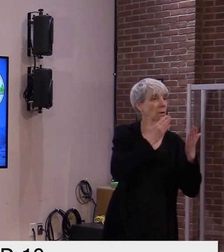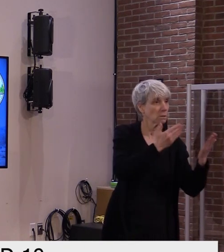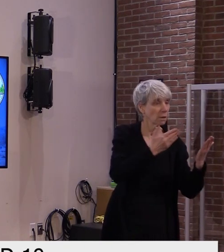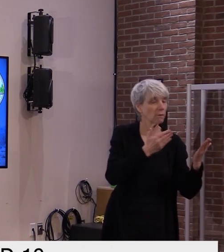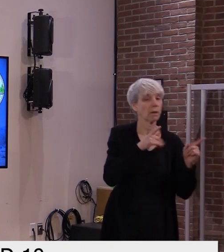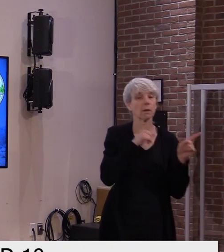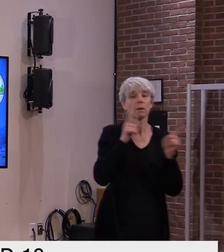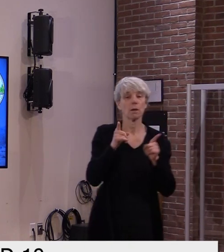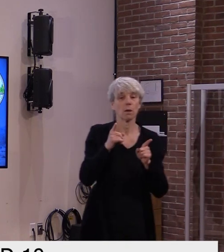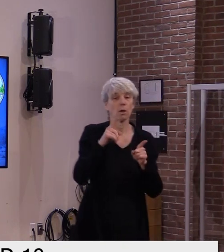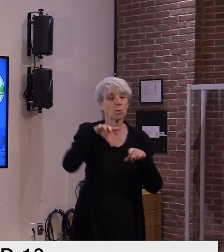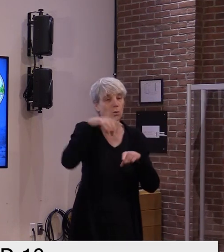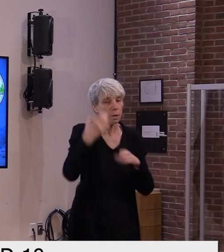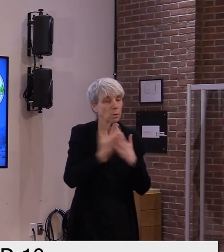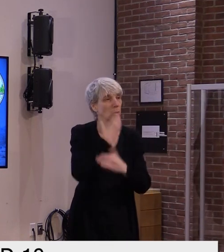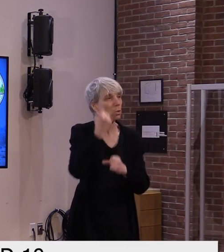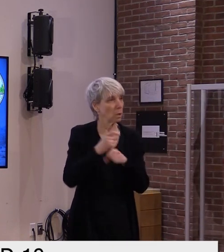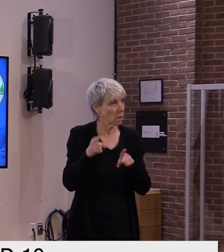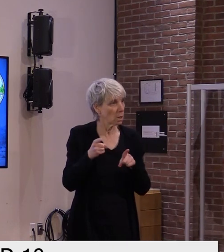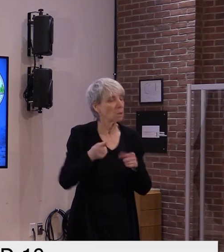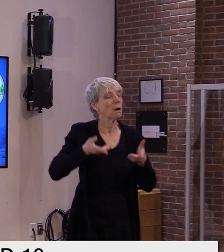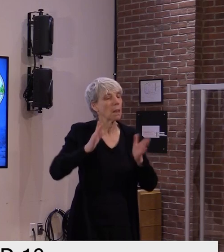were during Thanksgiving.